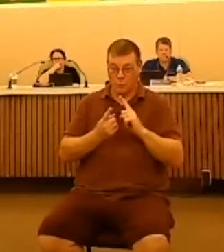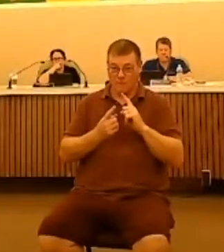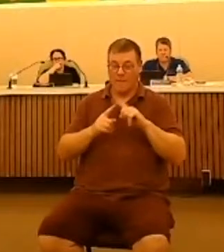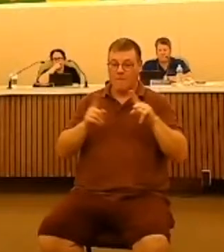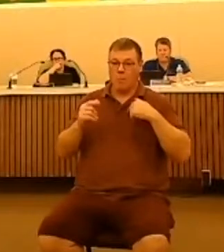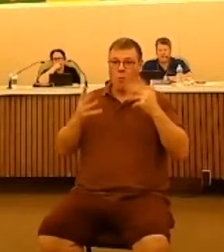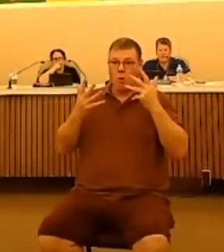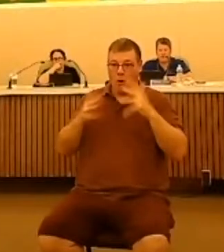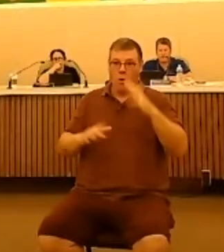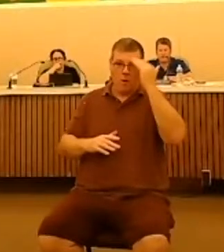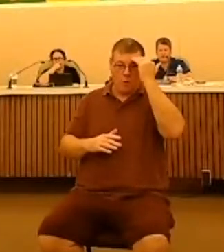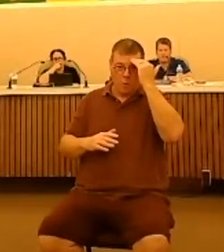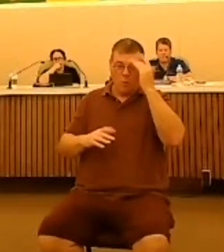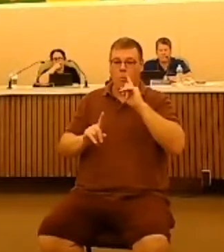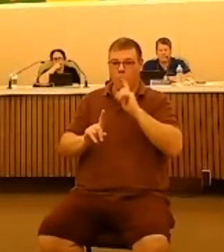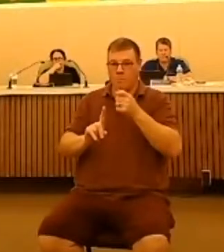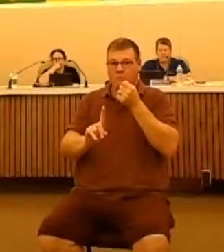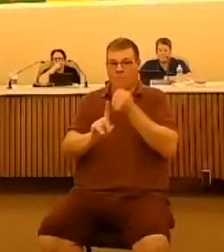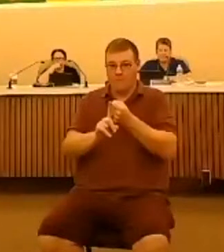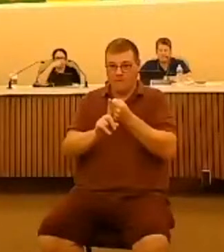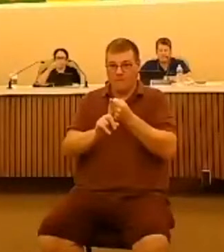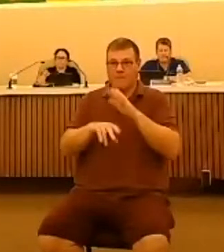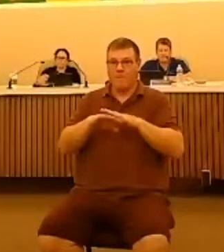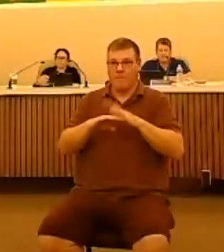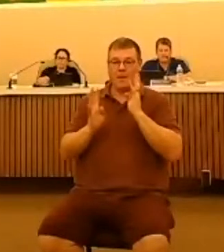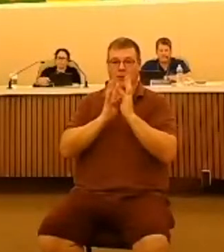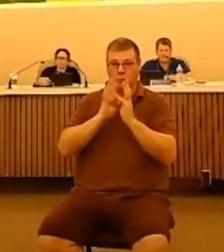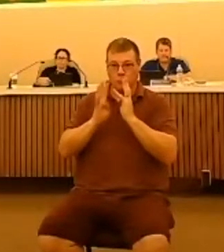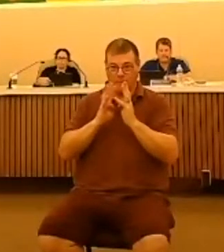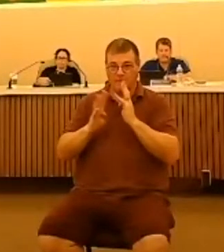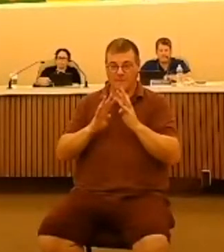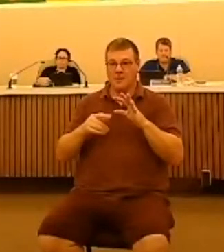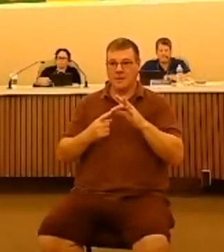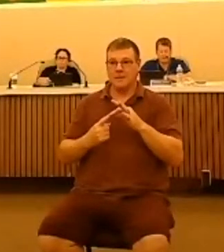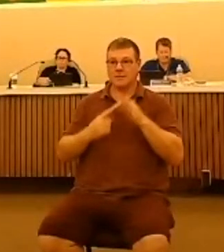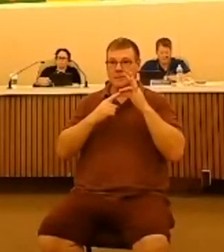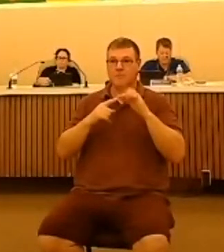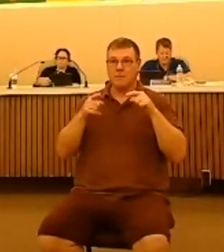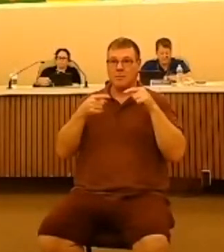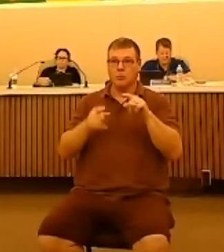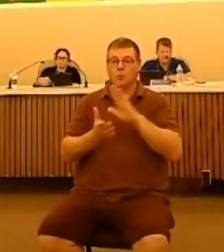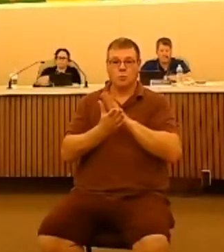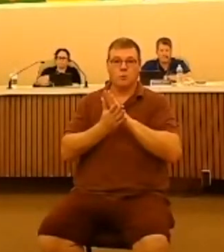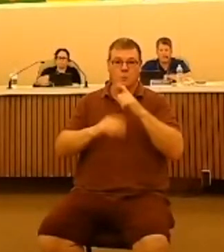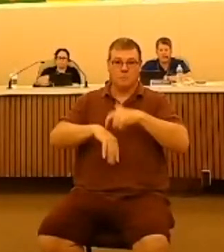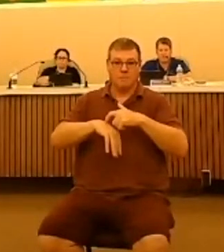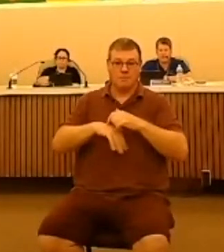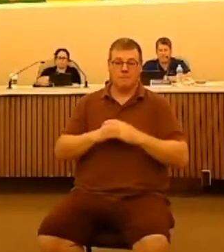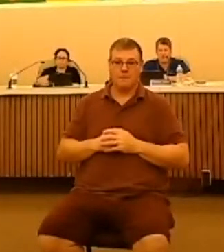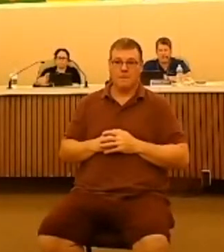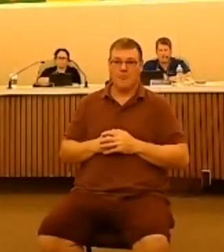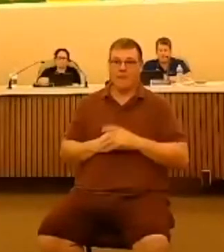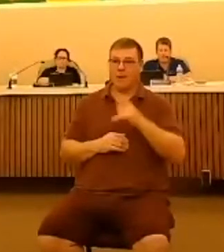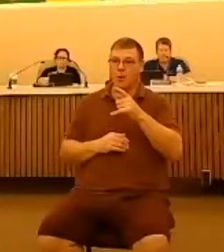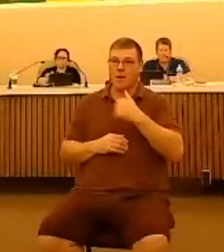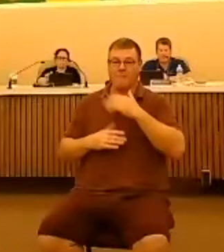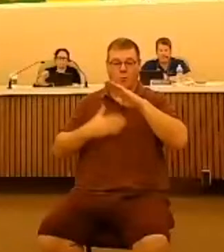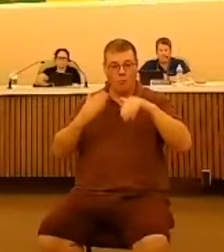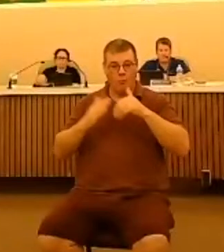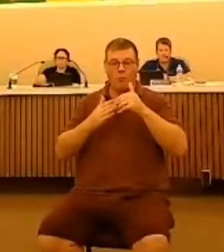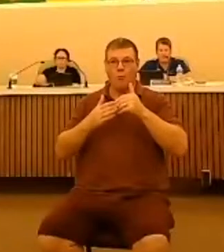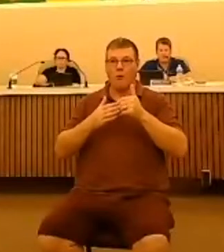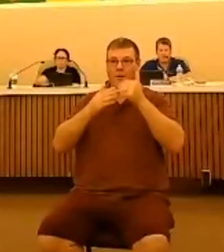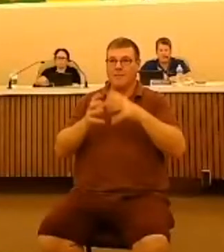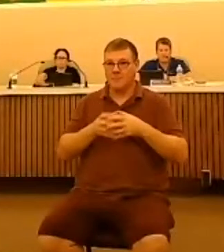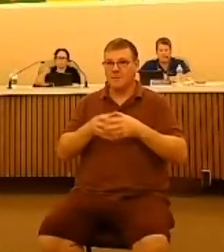know is going to be an impact on the traffic, especially during school times. You're welcome to have all of the neighborhood go